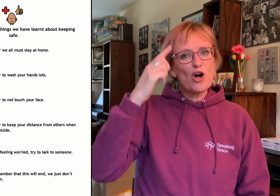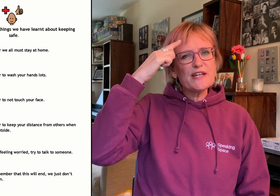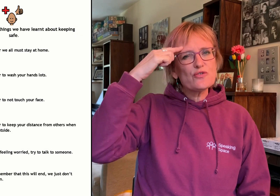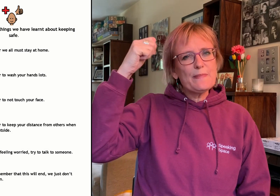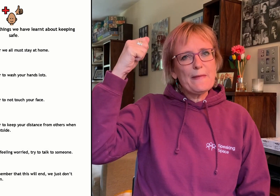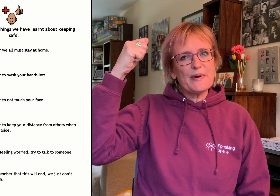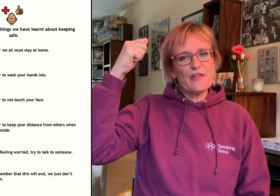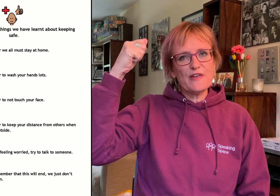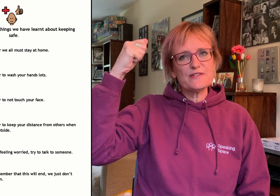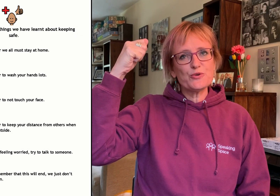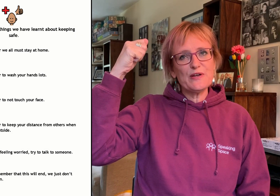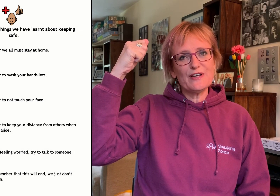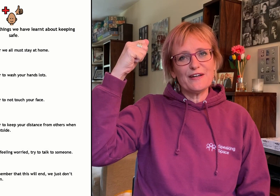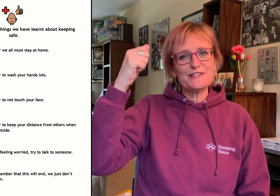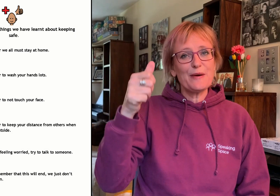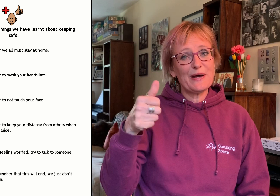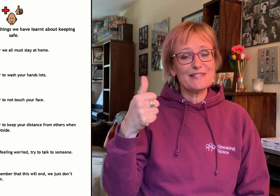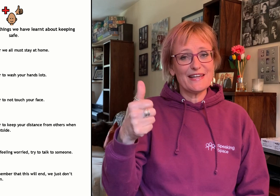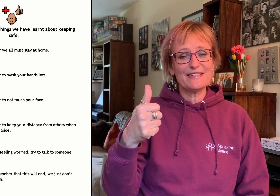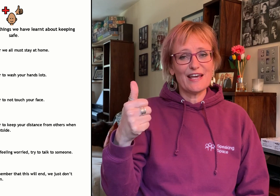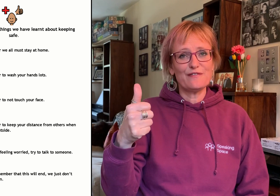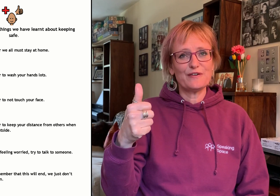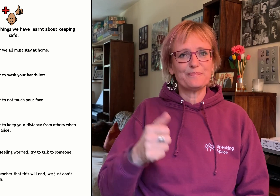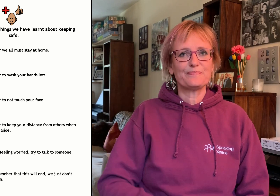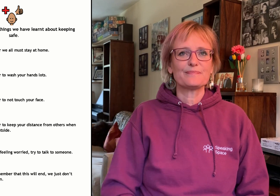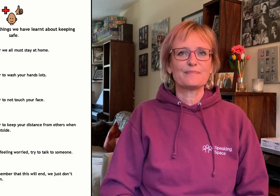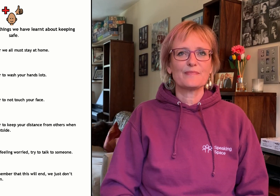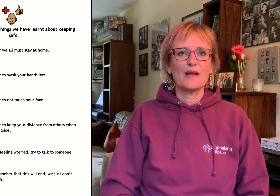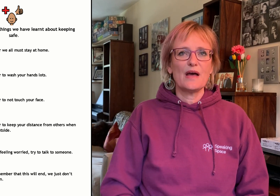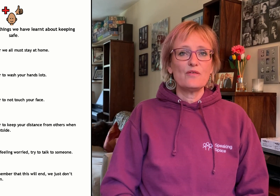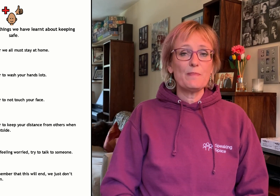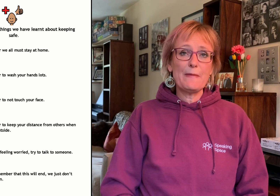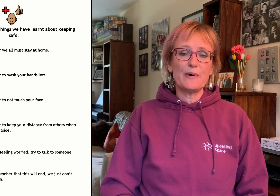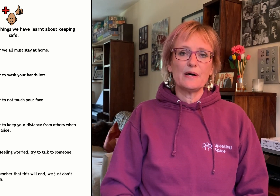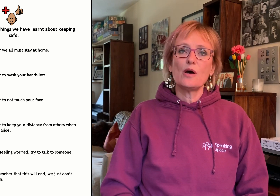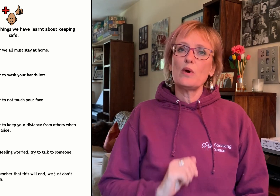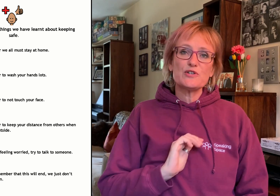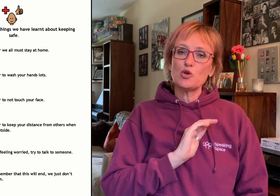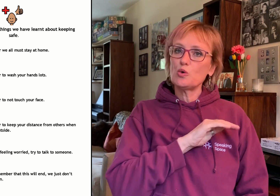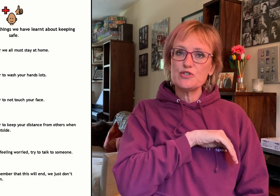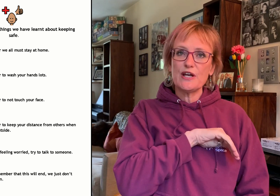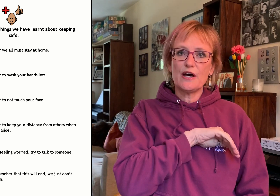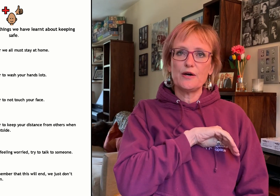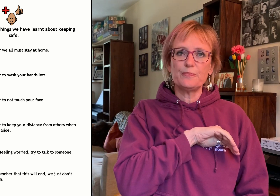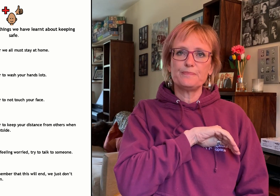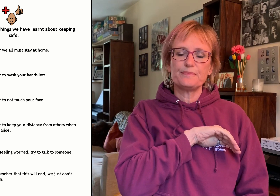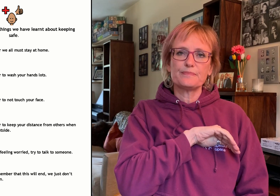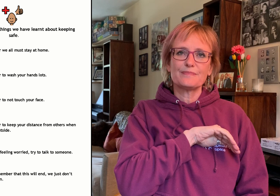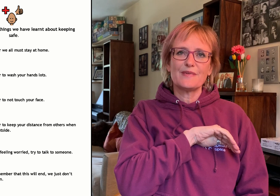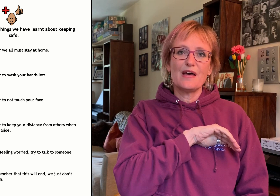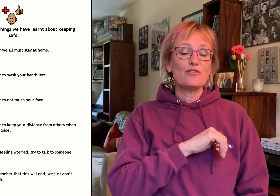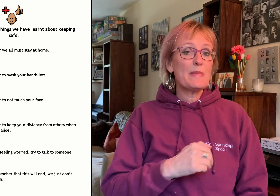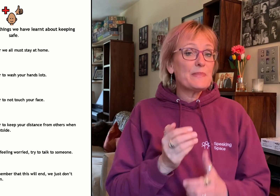Try to remember the things that we've learnt about staying safe. Remember we must all stay at home.